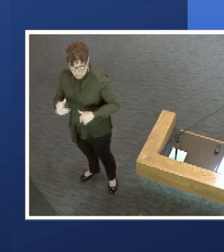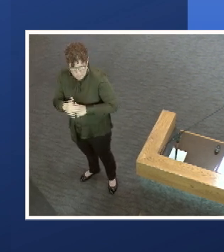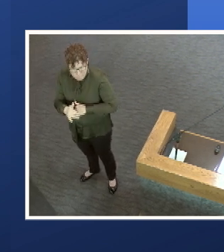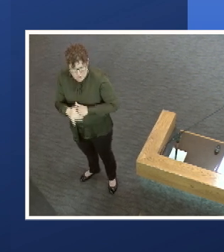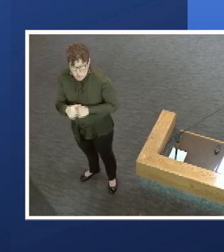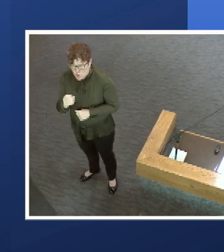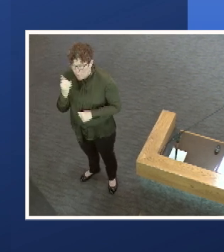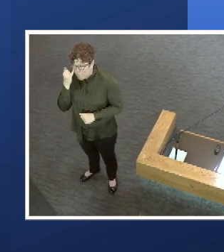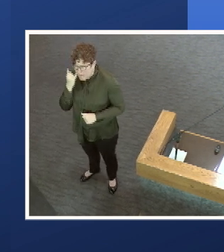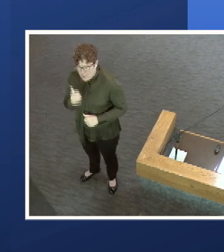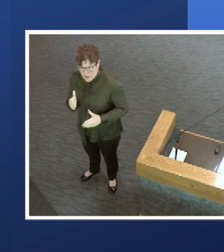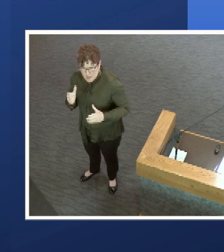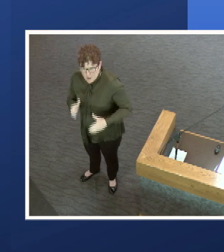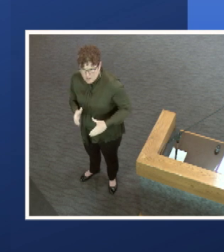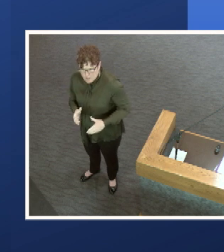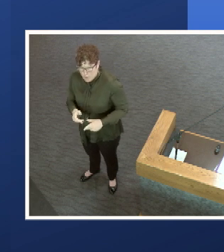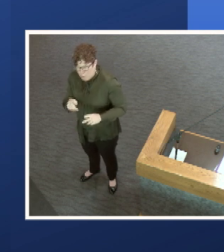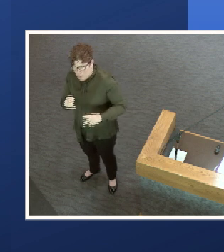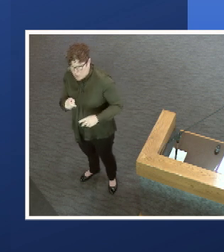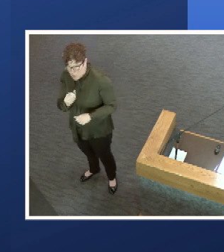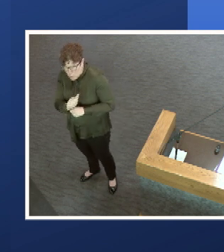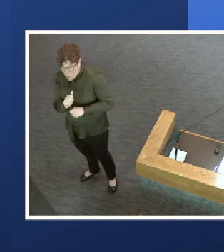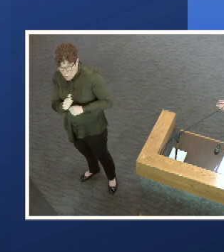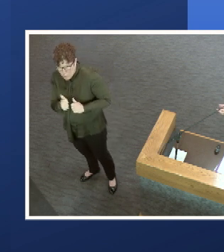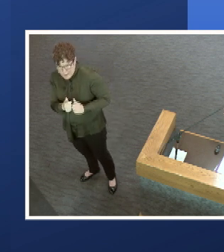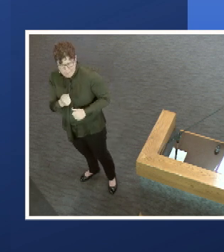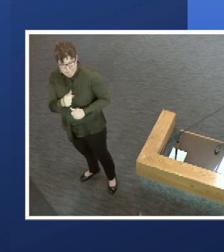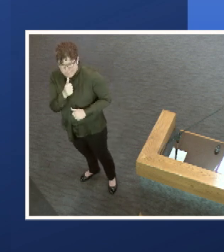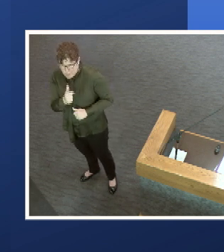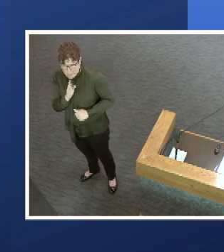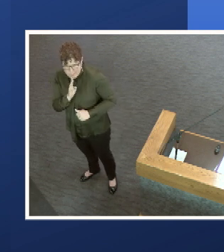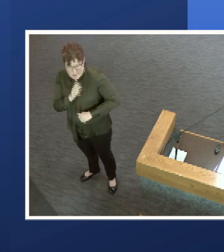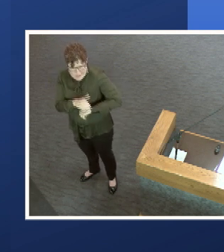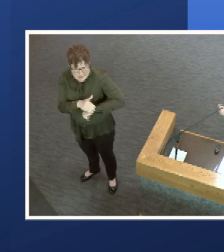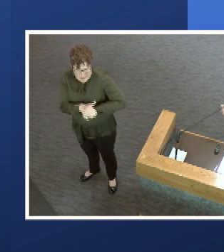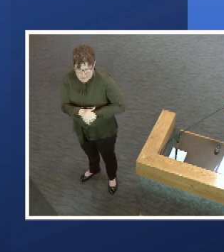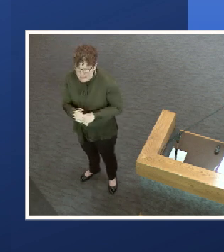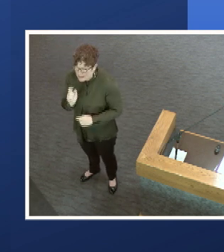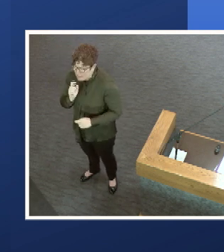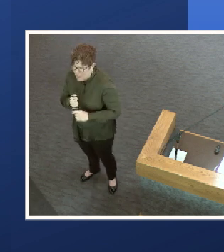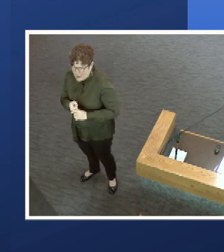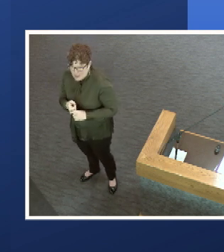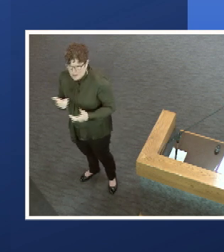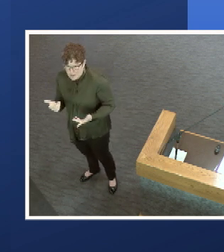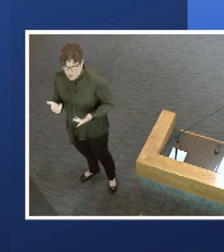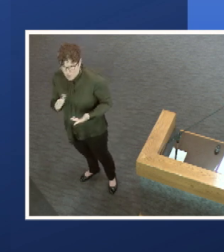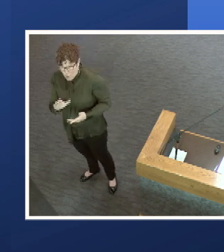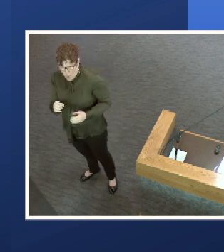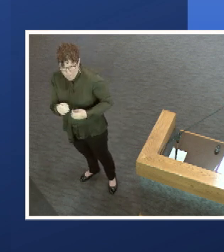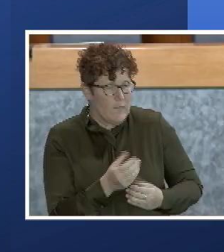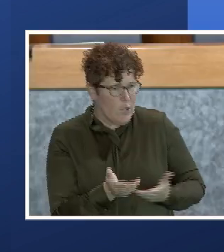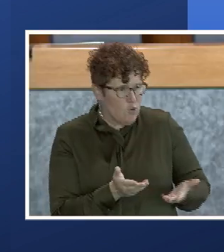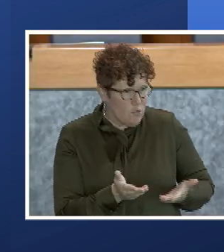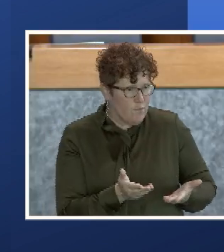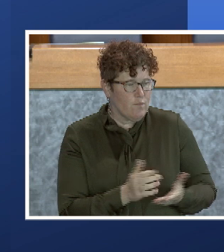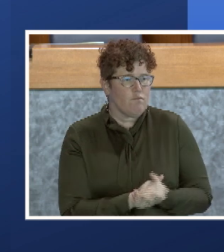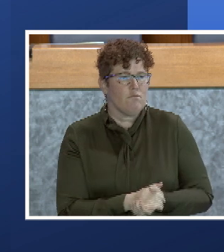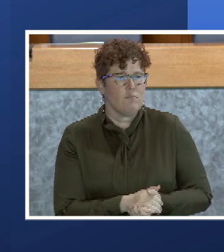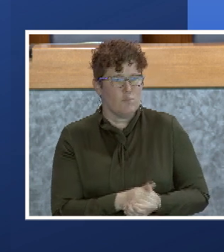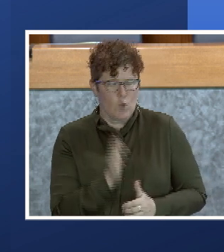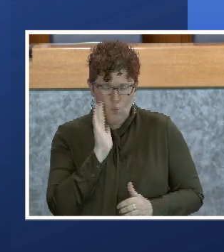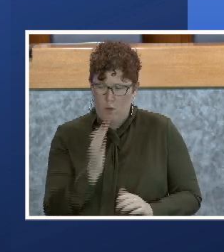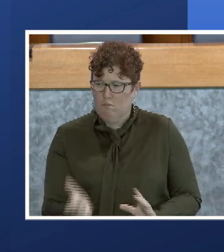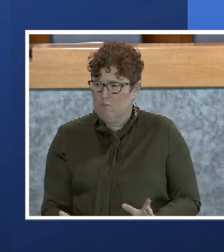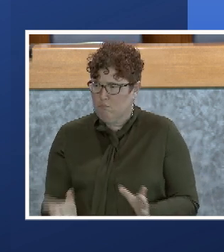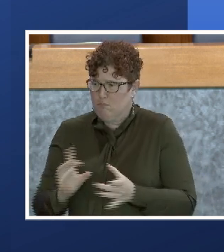customer or a person that you're working with whose first language isn't perhaps English or Spanish or another language that your office serves, you can be